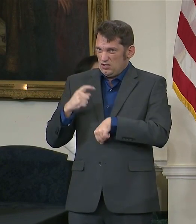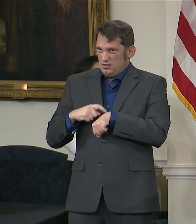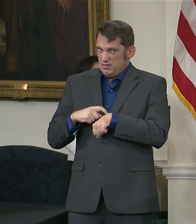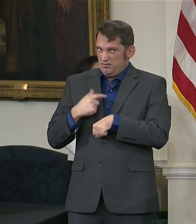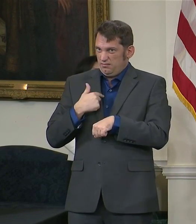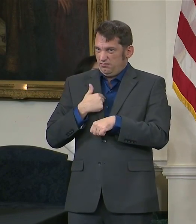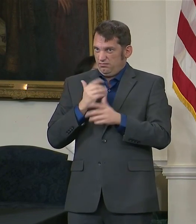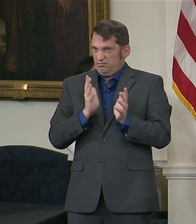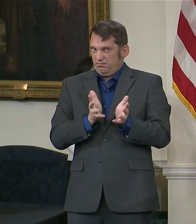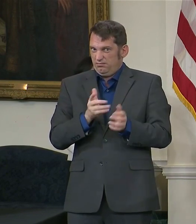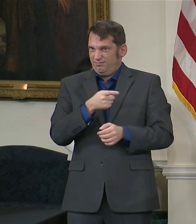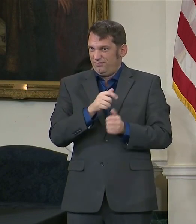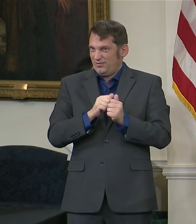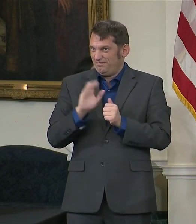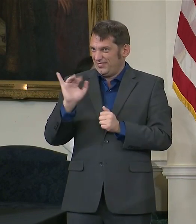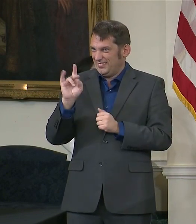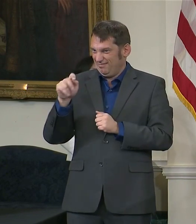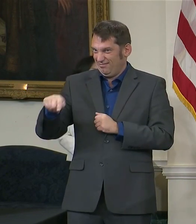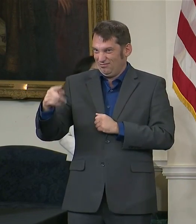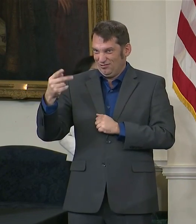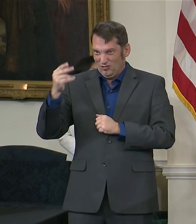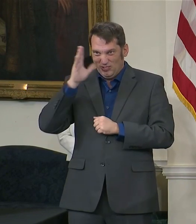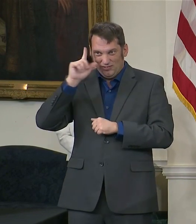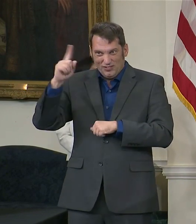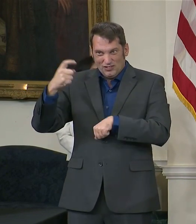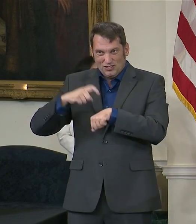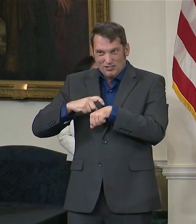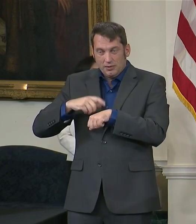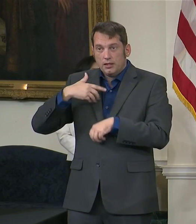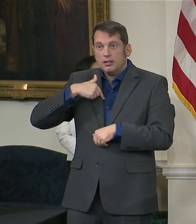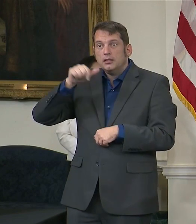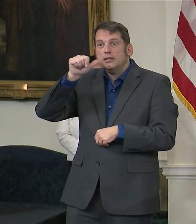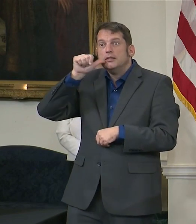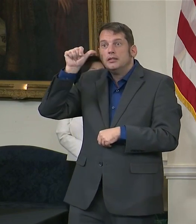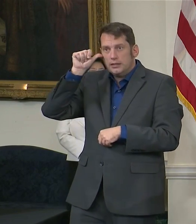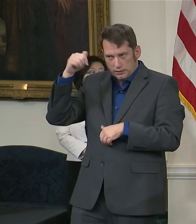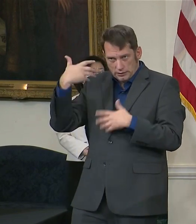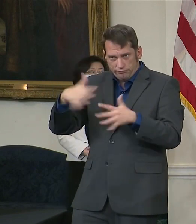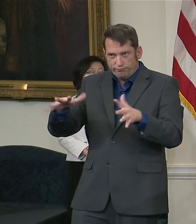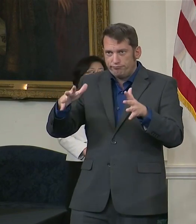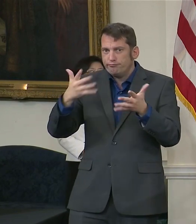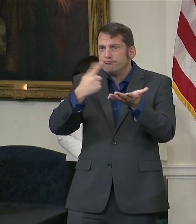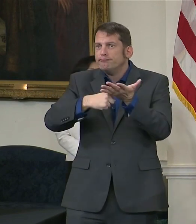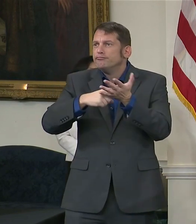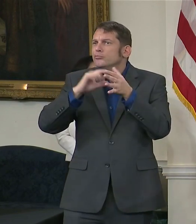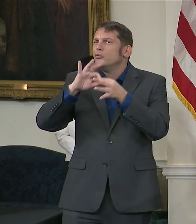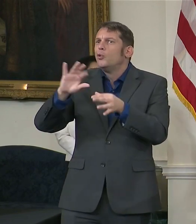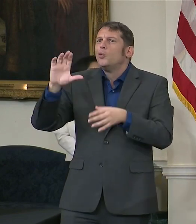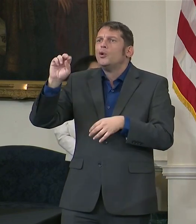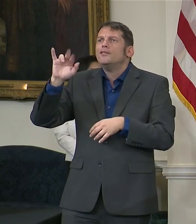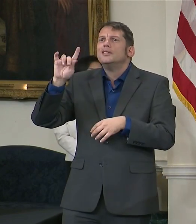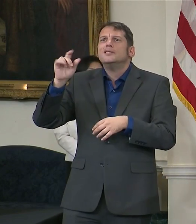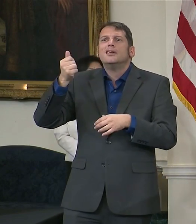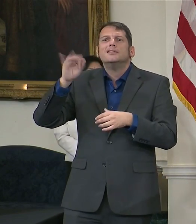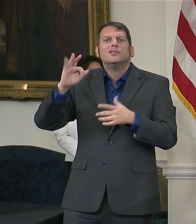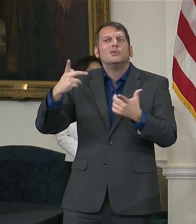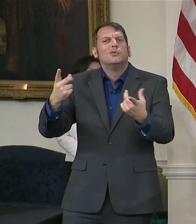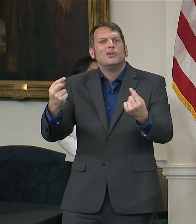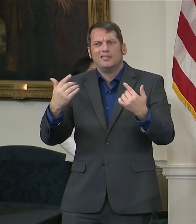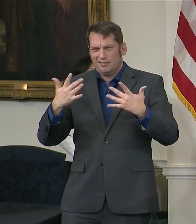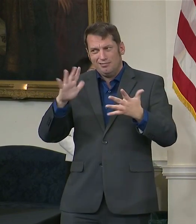I talked about that yesterday with the current administration. I'm very concerned that we're in the middle of this